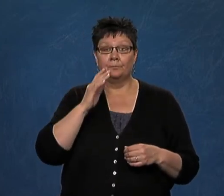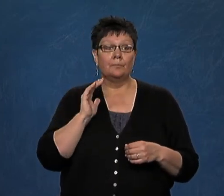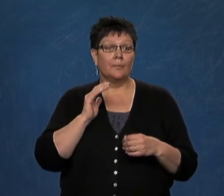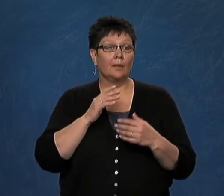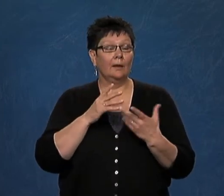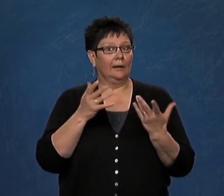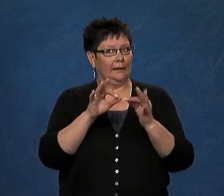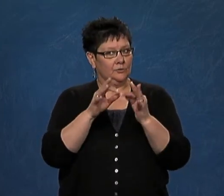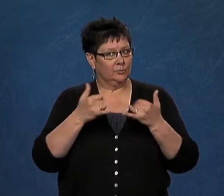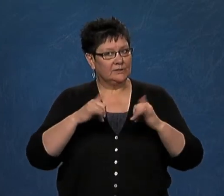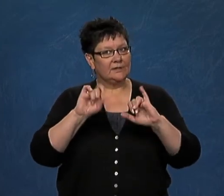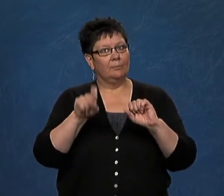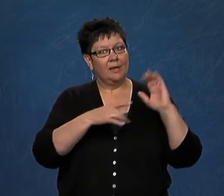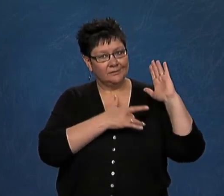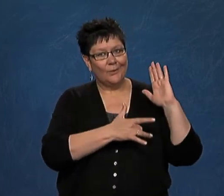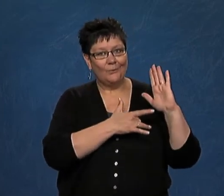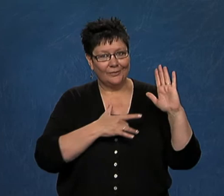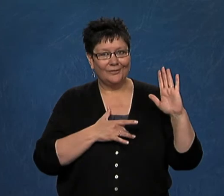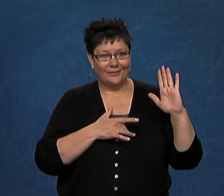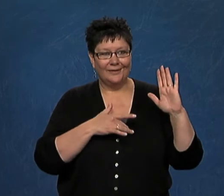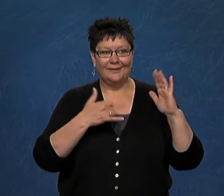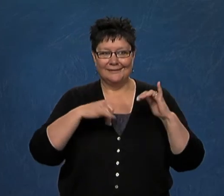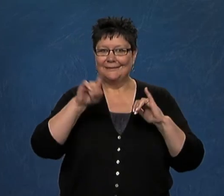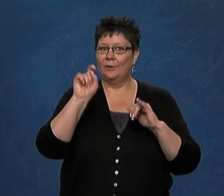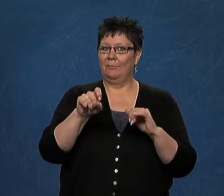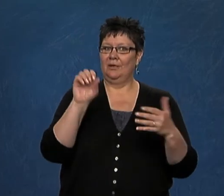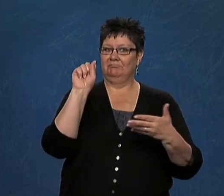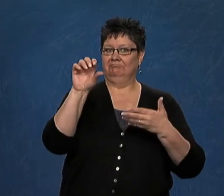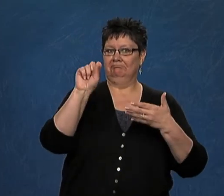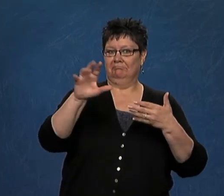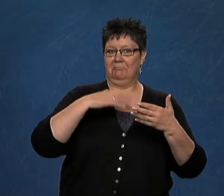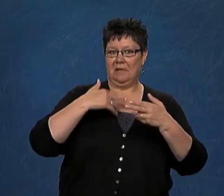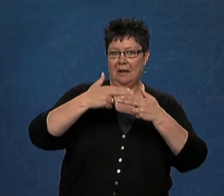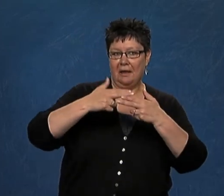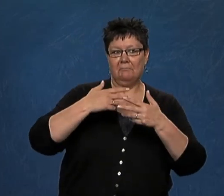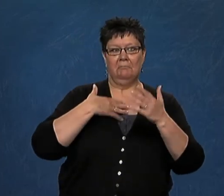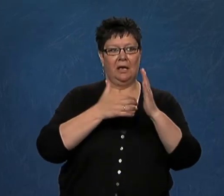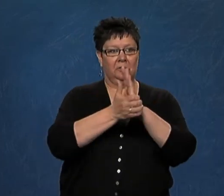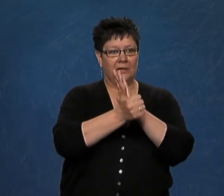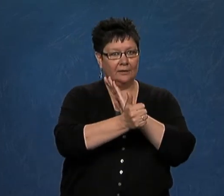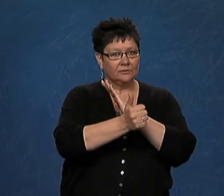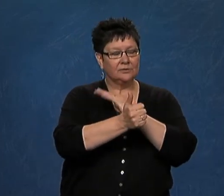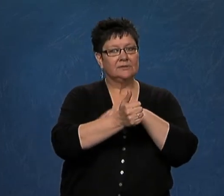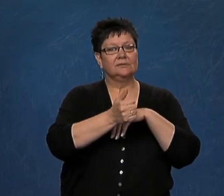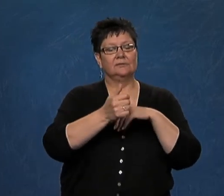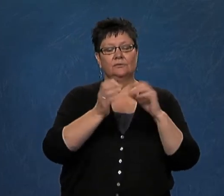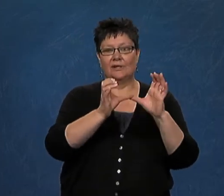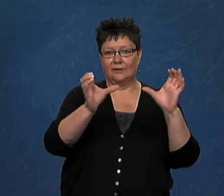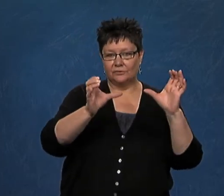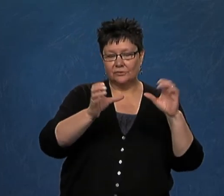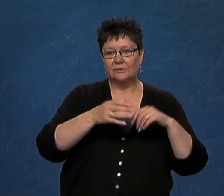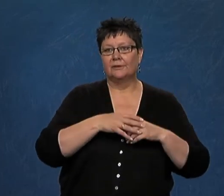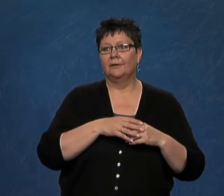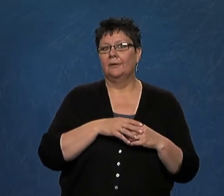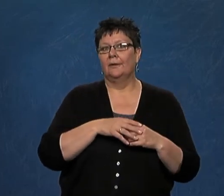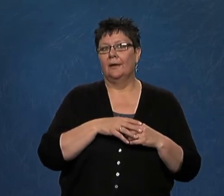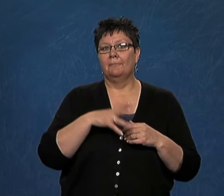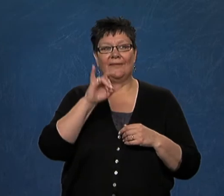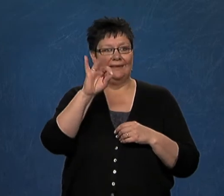hear it. So the interpreters still have to take oath. They have to still do the voir dire,